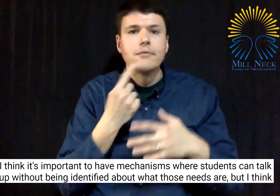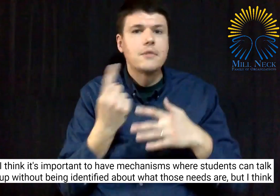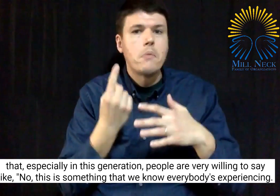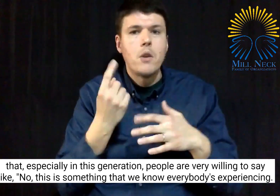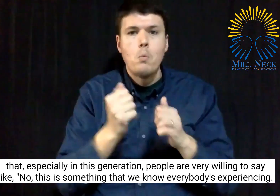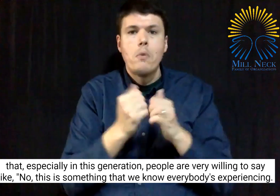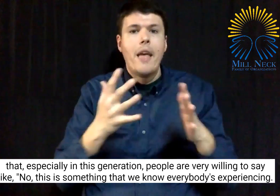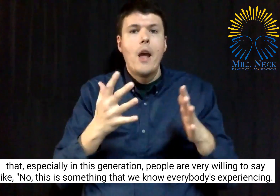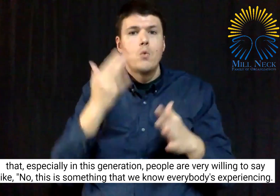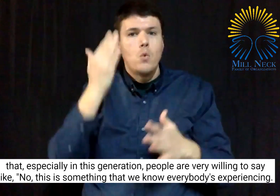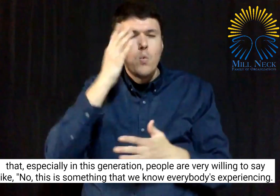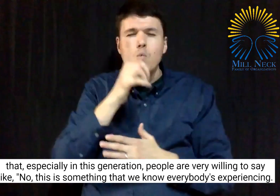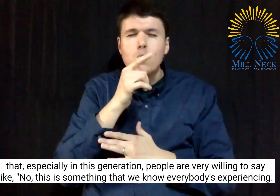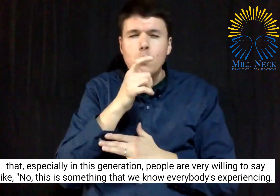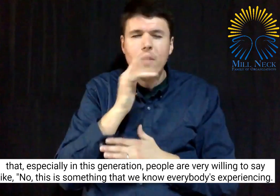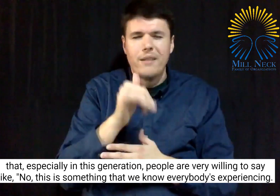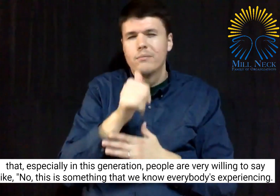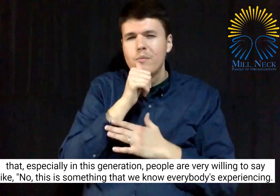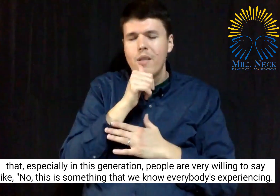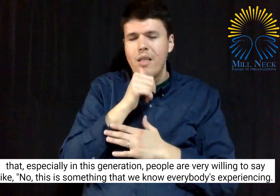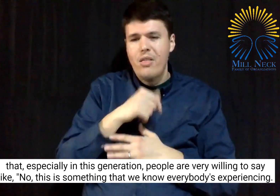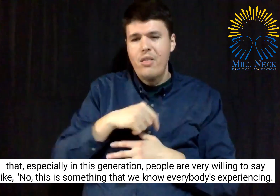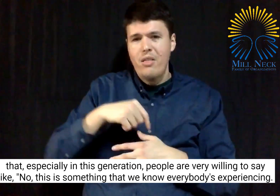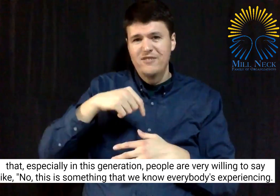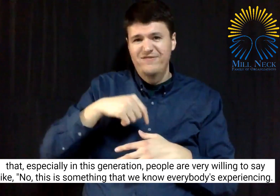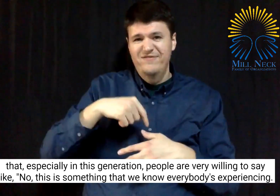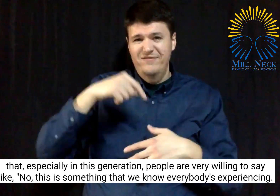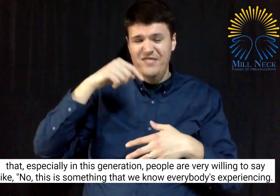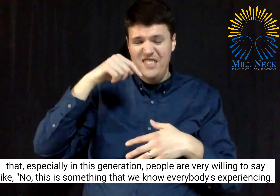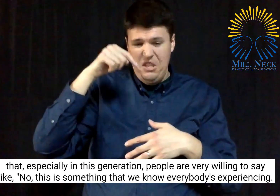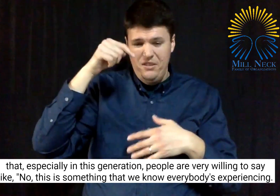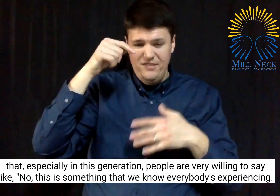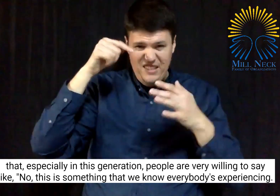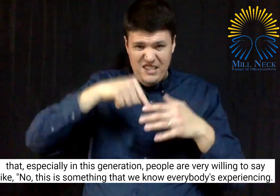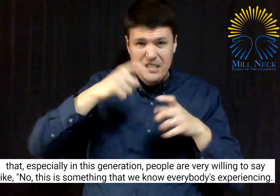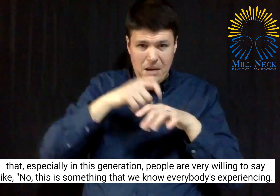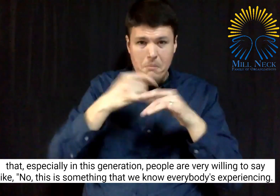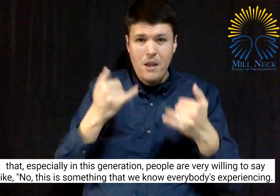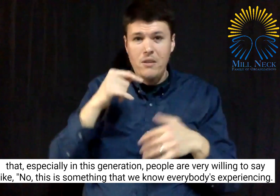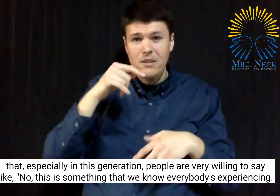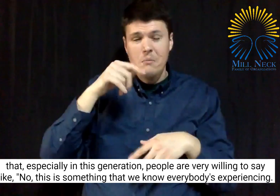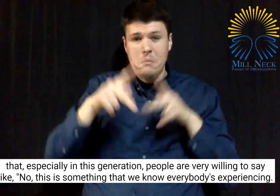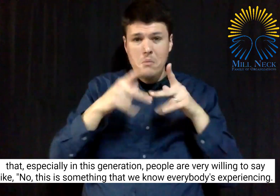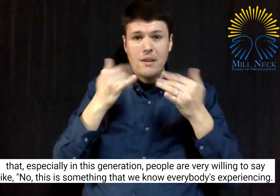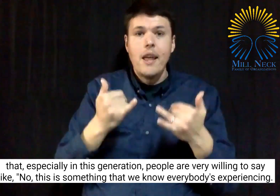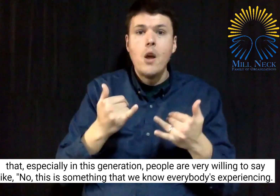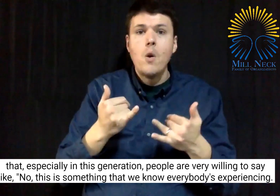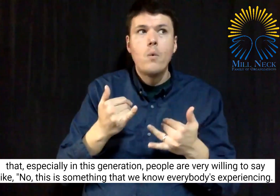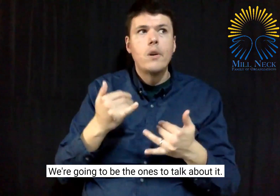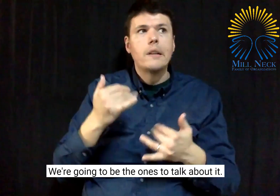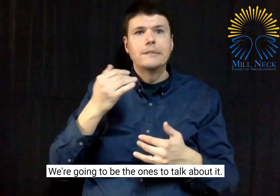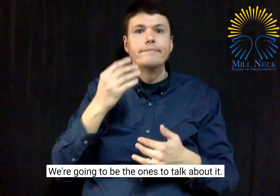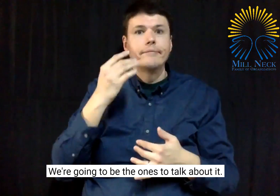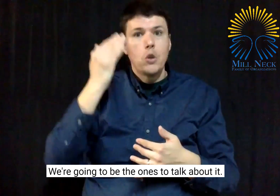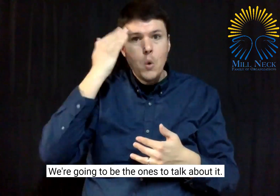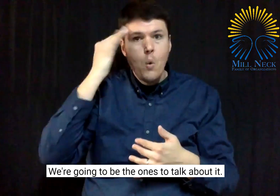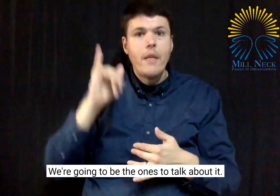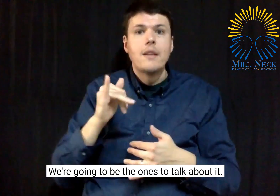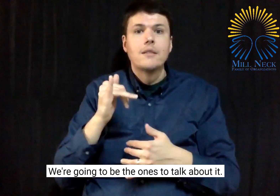think that especially in this generation, people are very willing to say like, no, this is something that we know everybody's experiencing. We're going to be the ones to talk about it. And